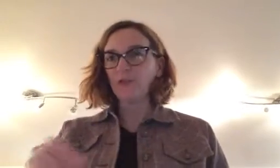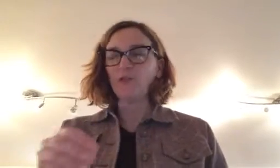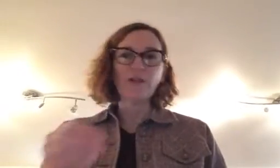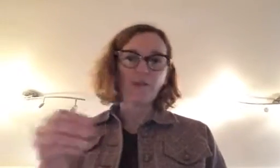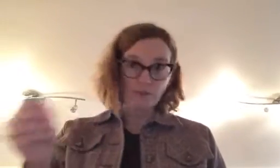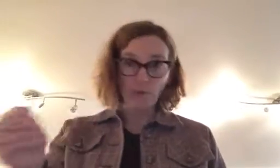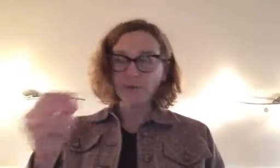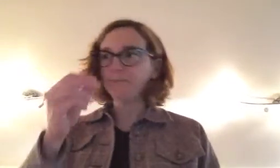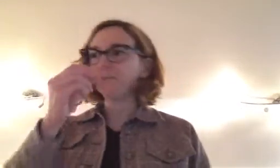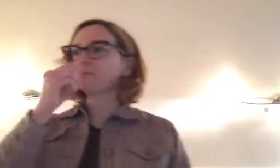do stuff like vote.